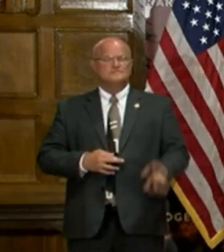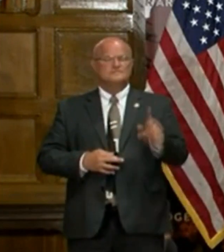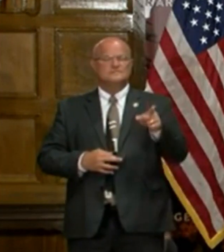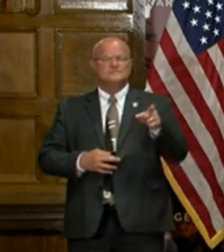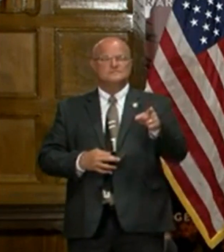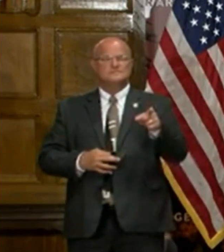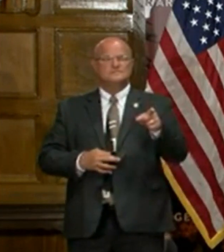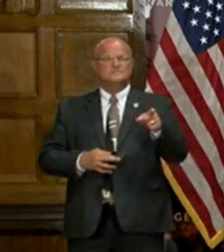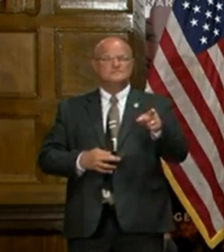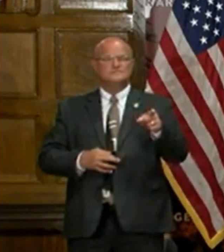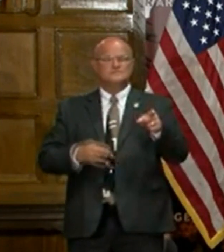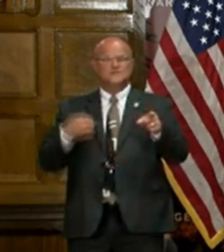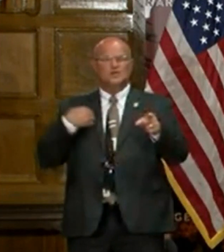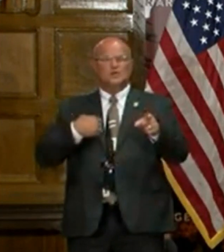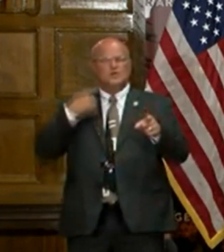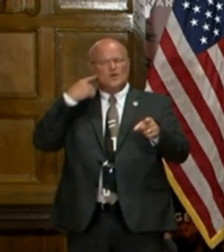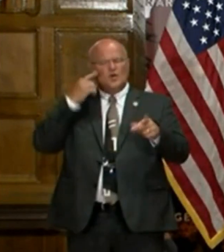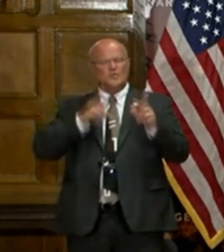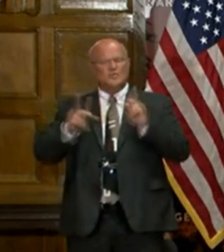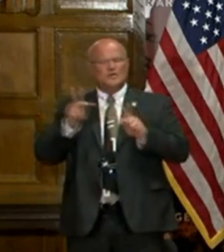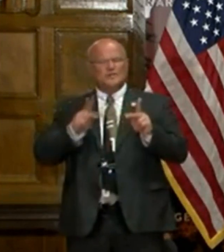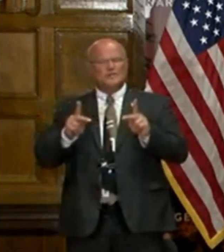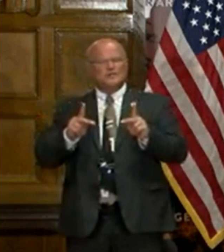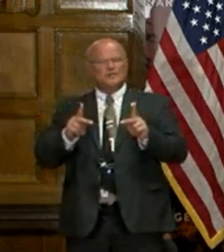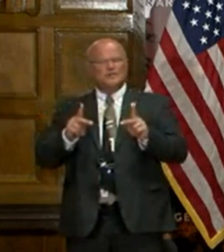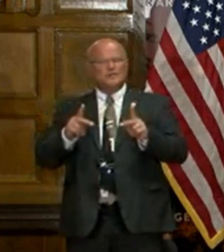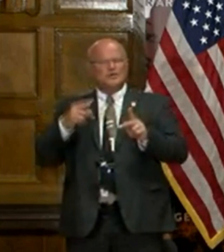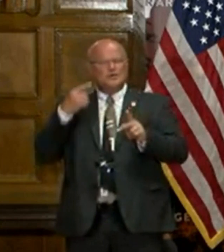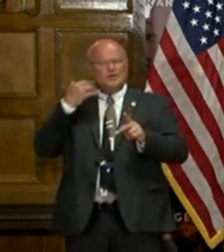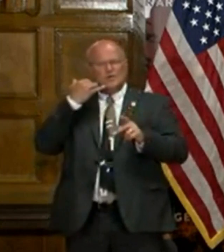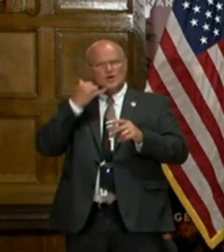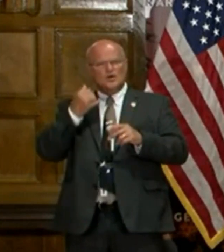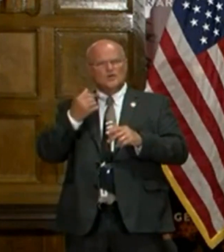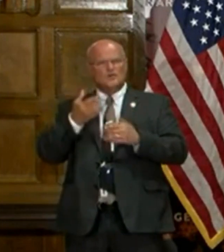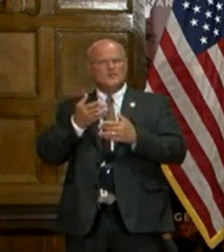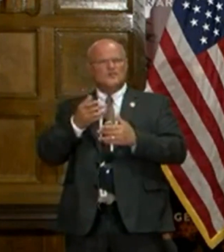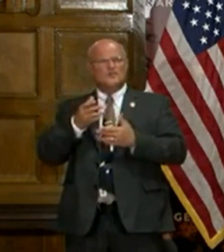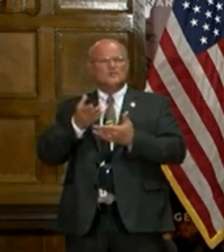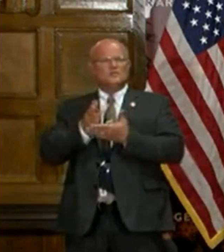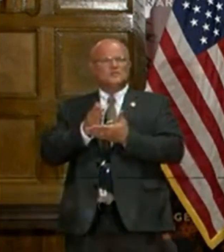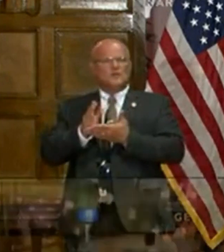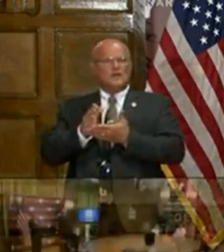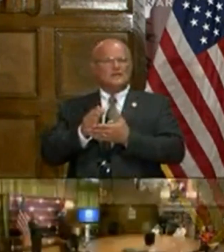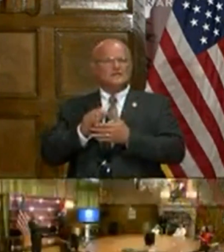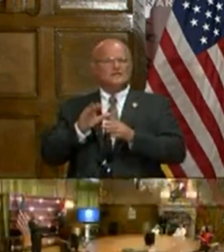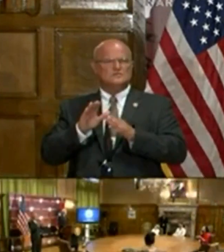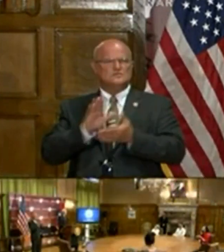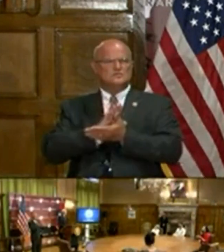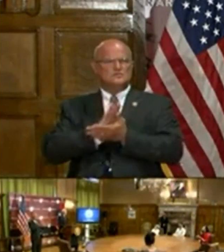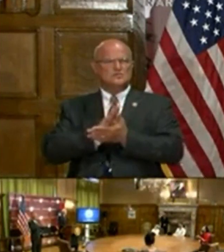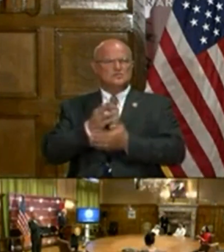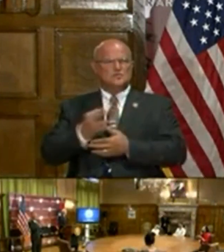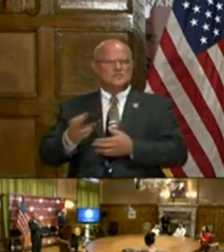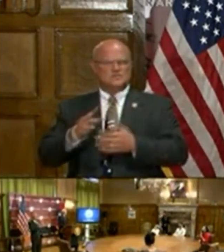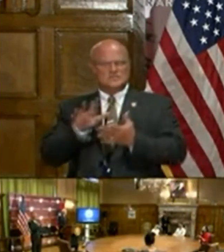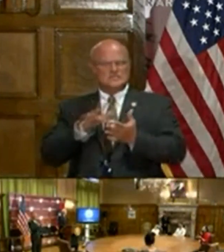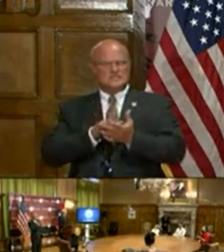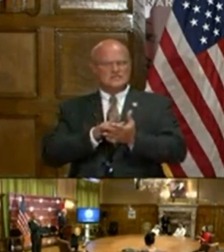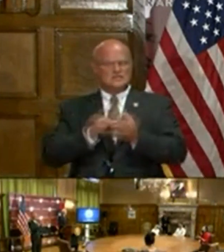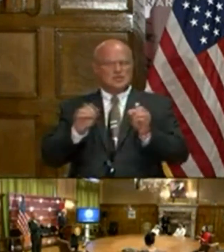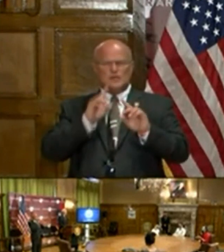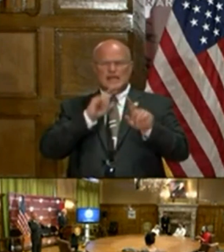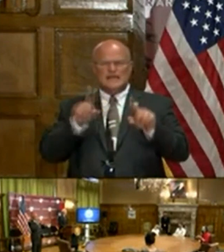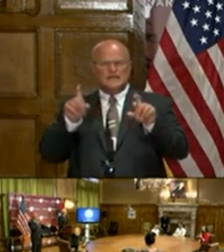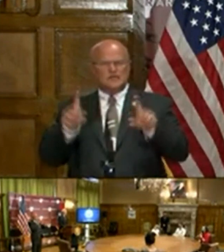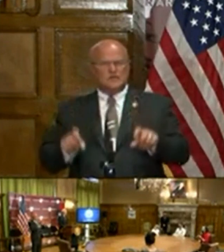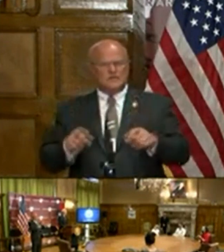Yes? We've heard from some people who have called the Ready for School Resource Center and said that nobody had answers to their